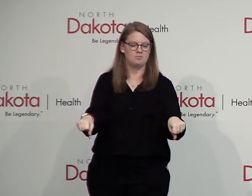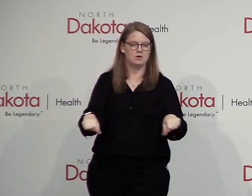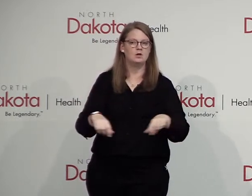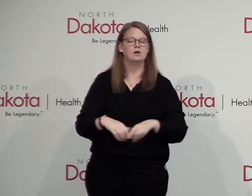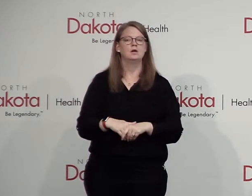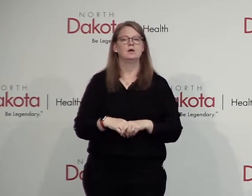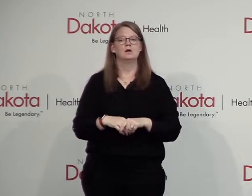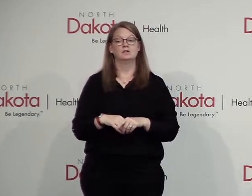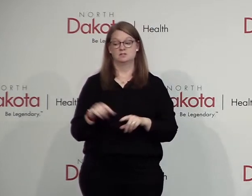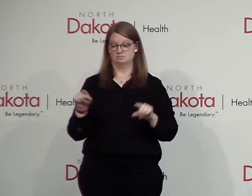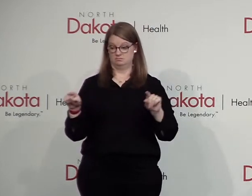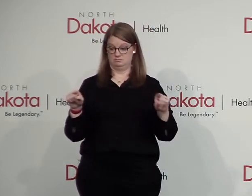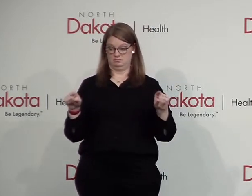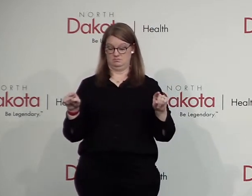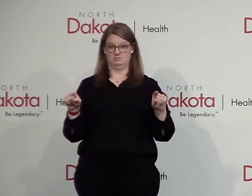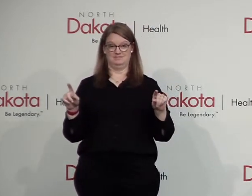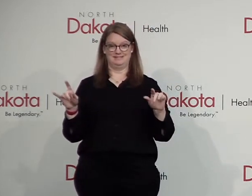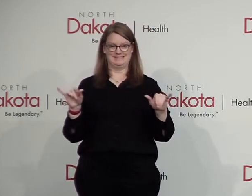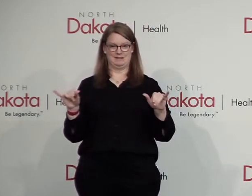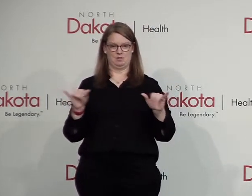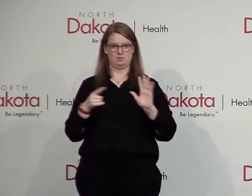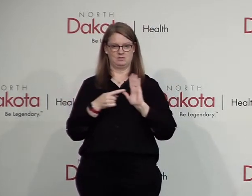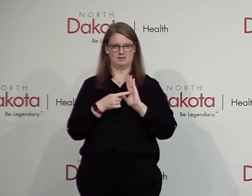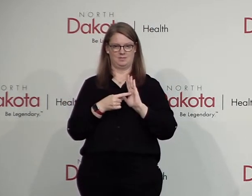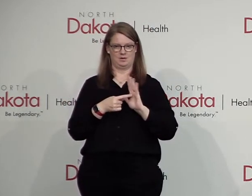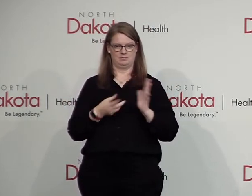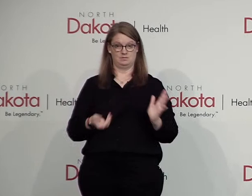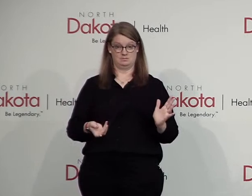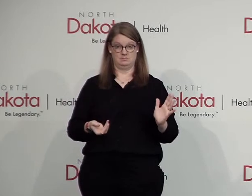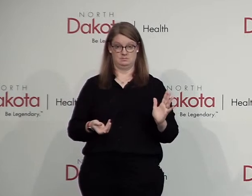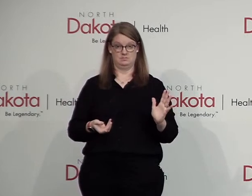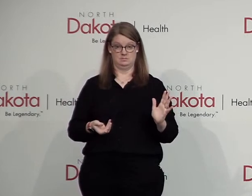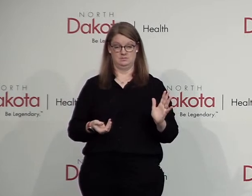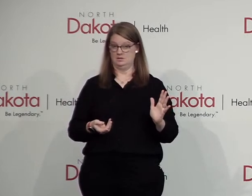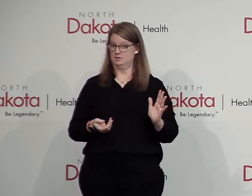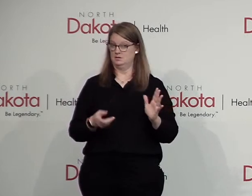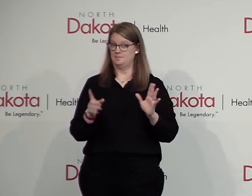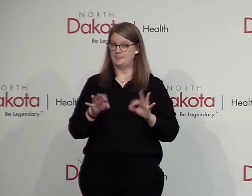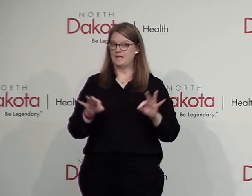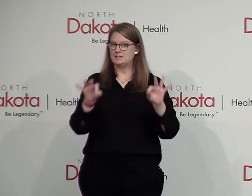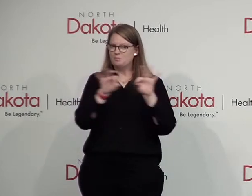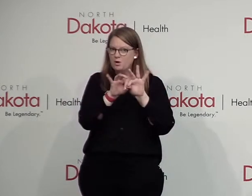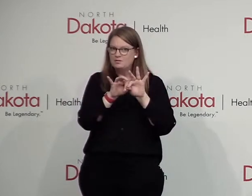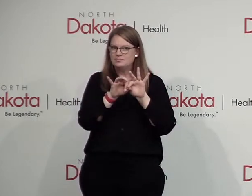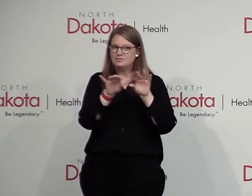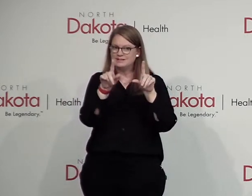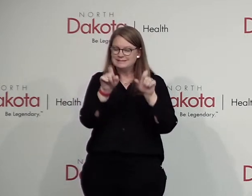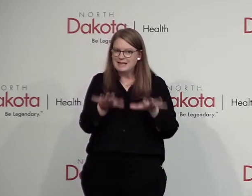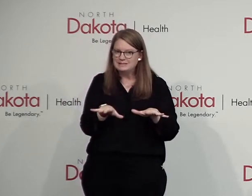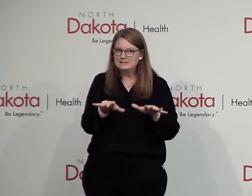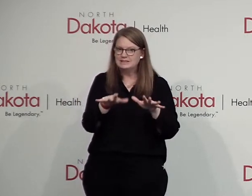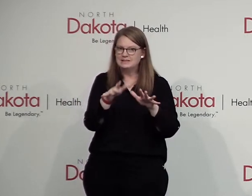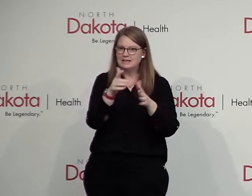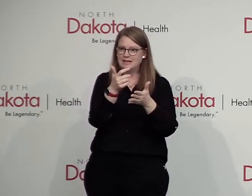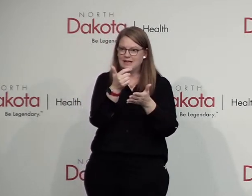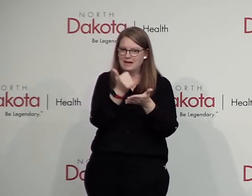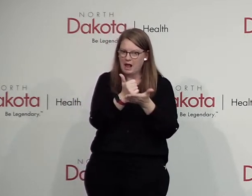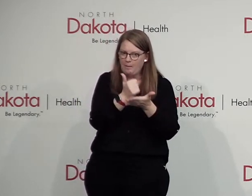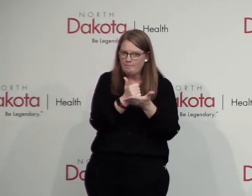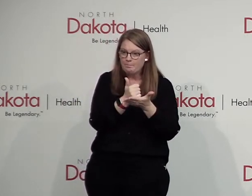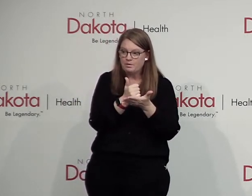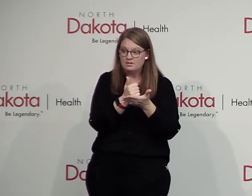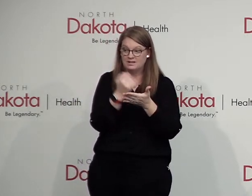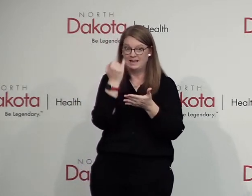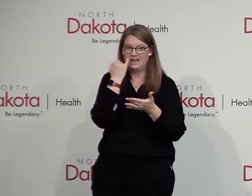and influenza have similar symptoms, so it's important to check with your primary care provider for testing and treatment if